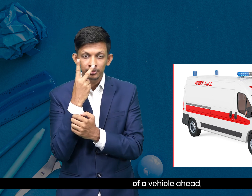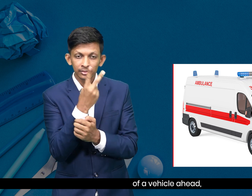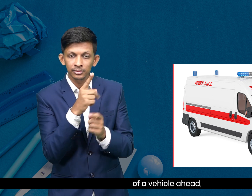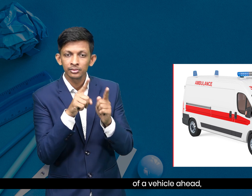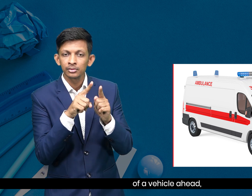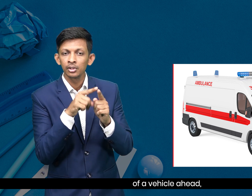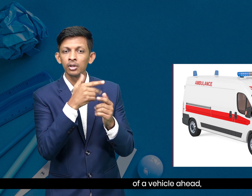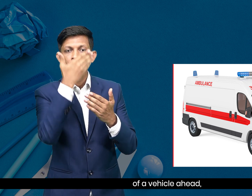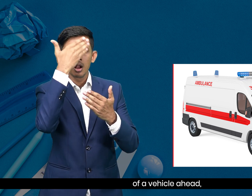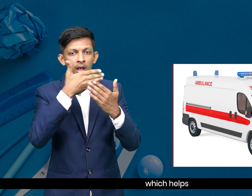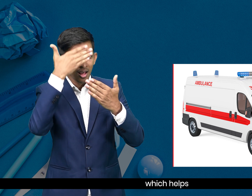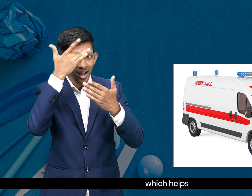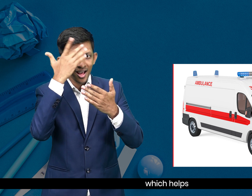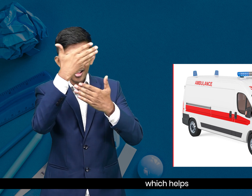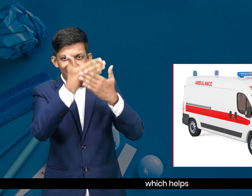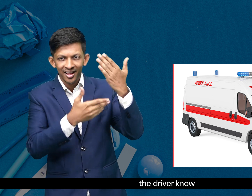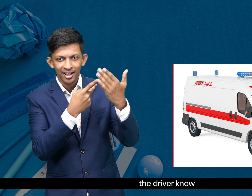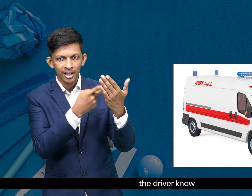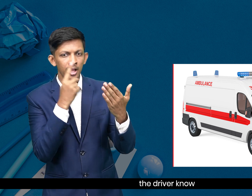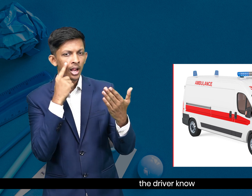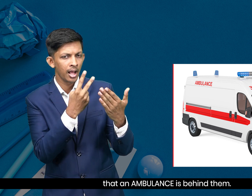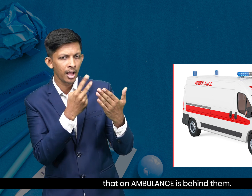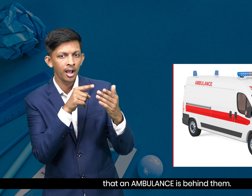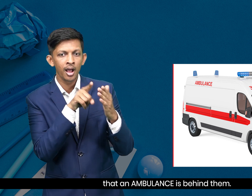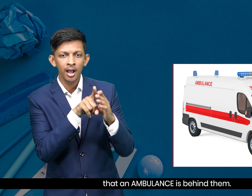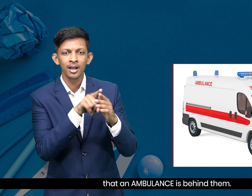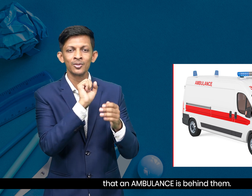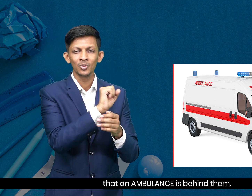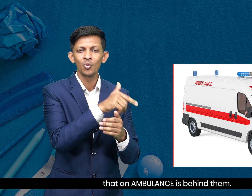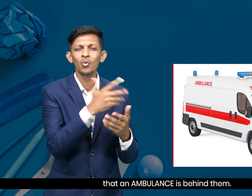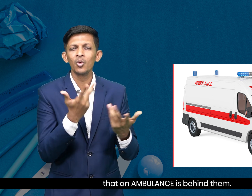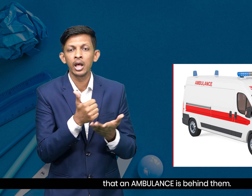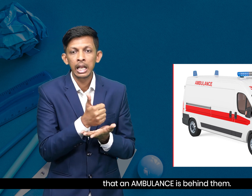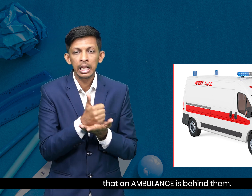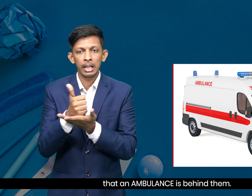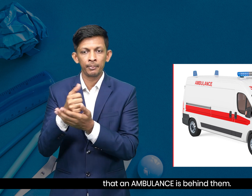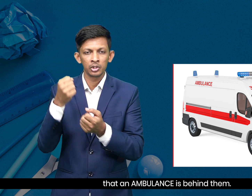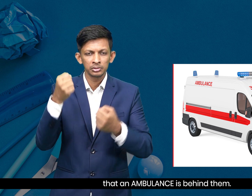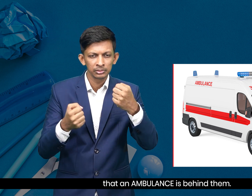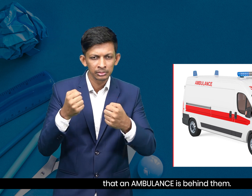ahead, which helps the driver know that an ambulance is behind them.